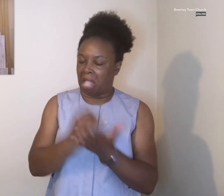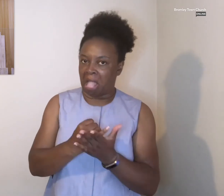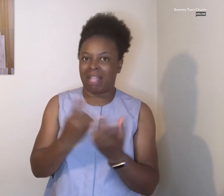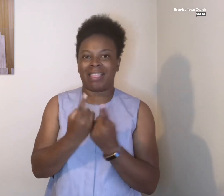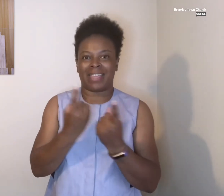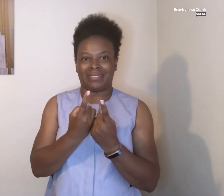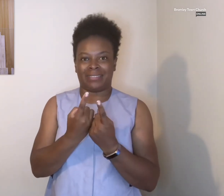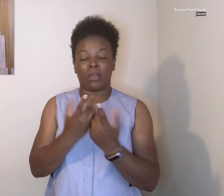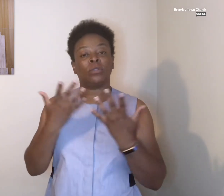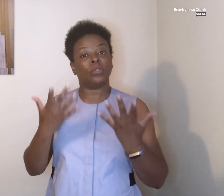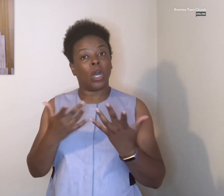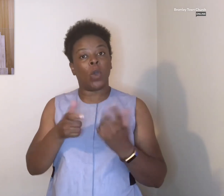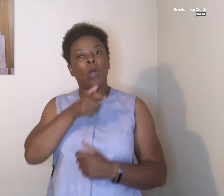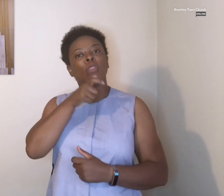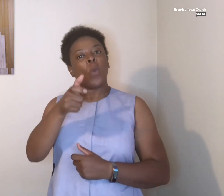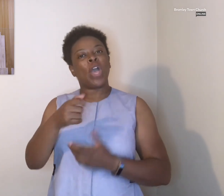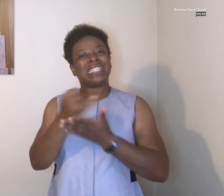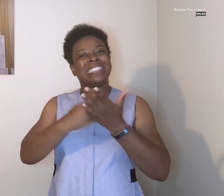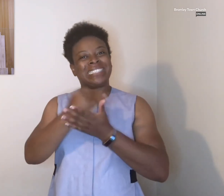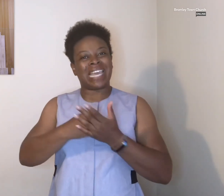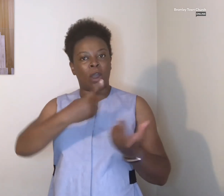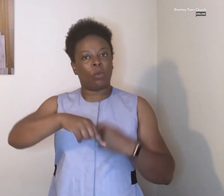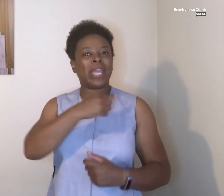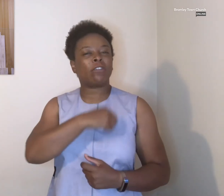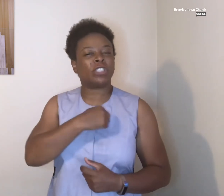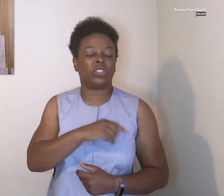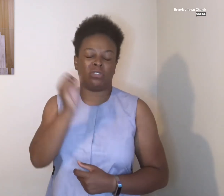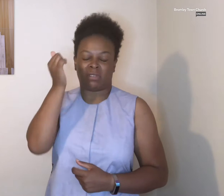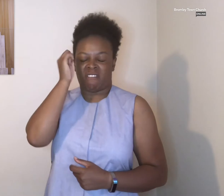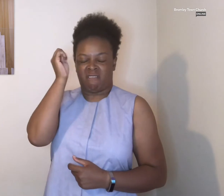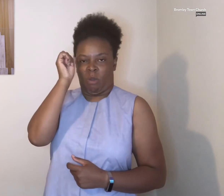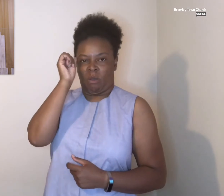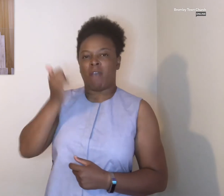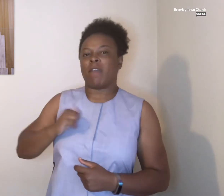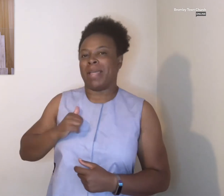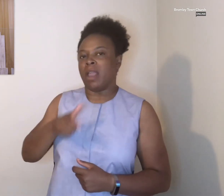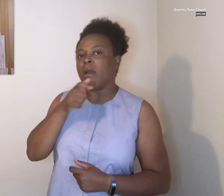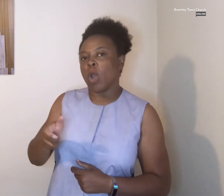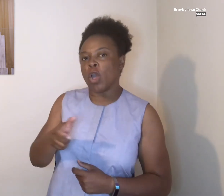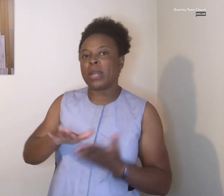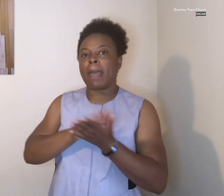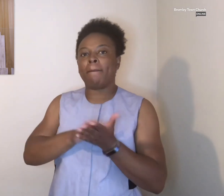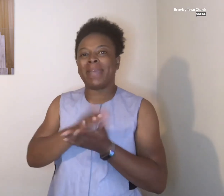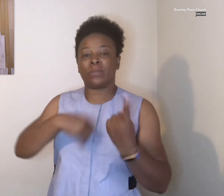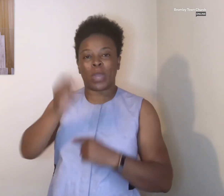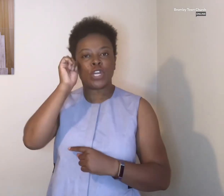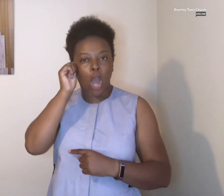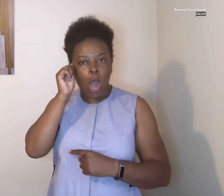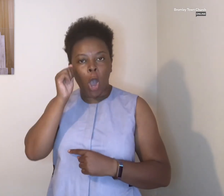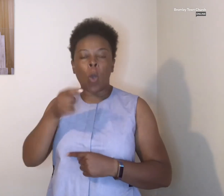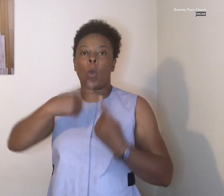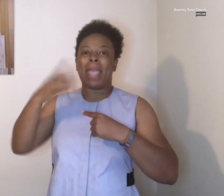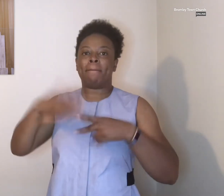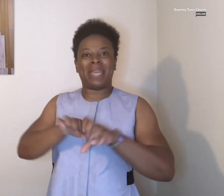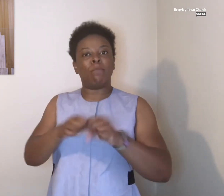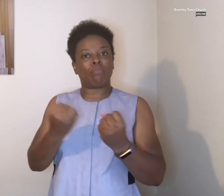said, the word sin, because we're more accustomed to that. And we know that it's when we do something that breaks God's law. But even if